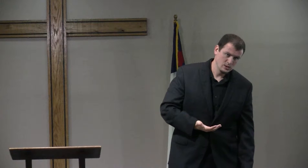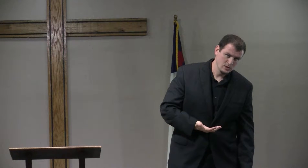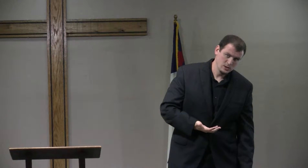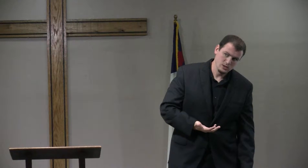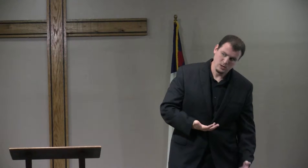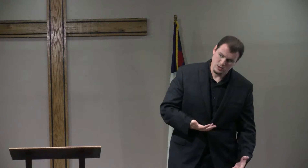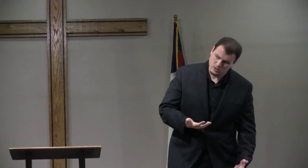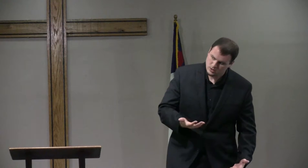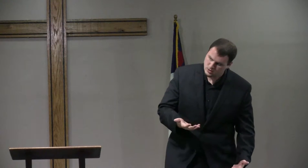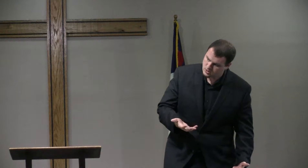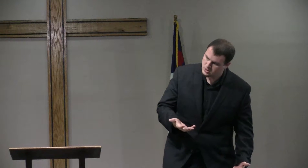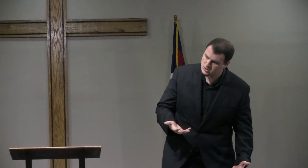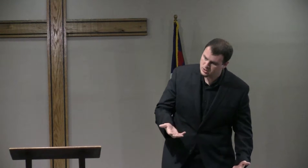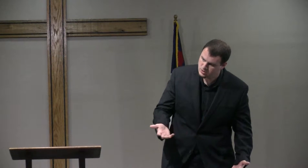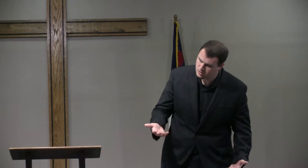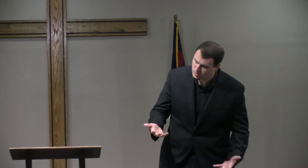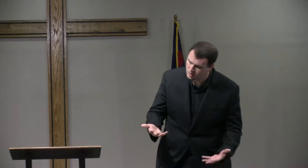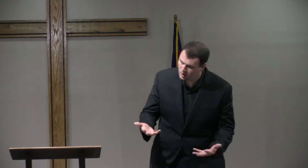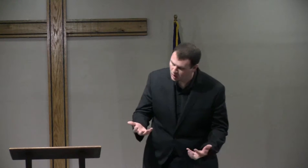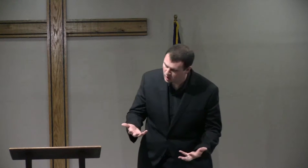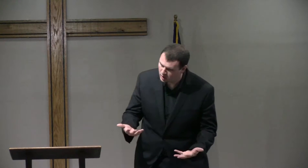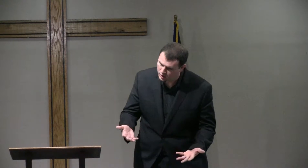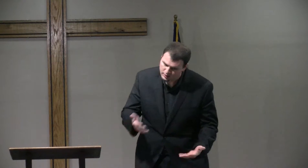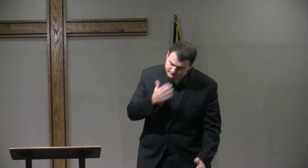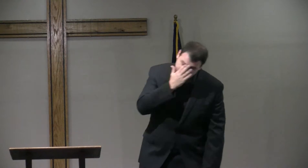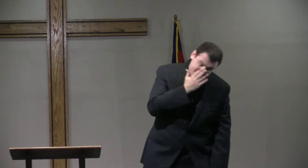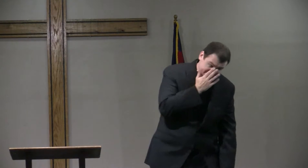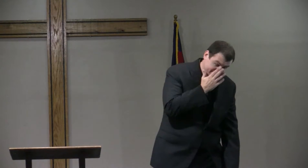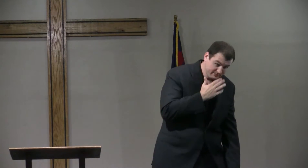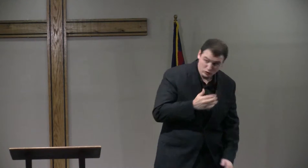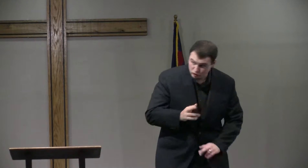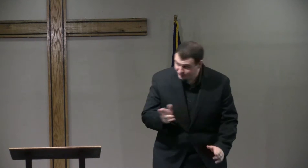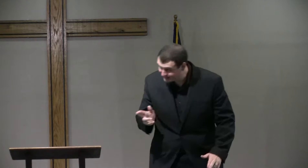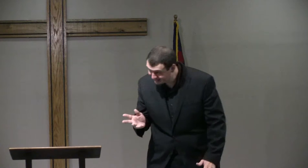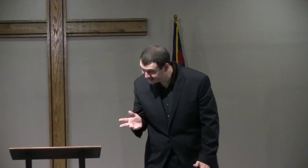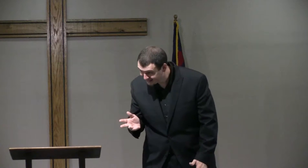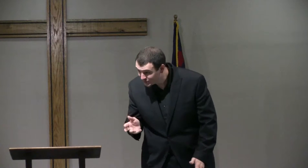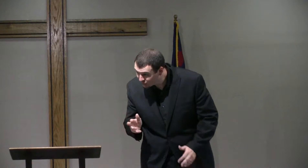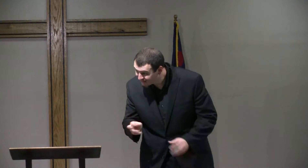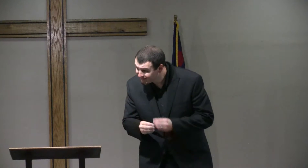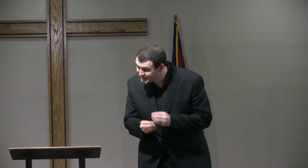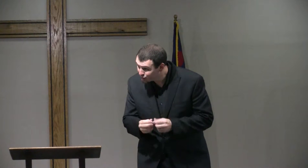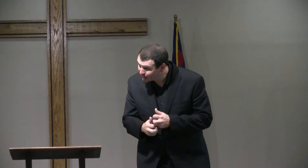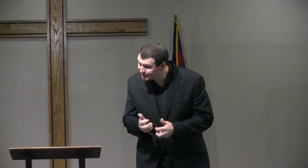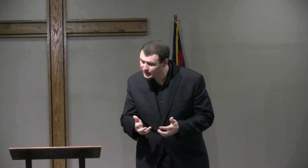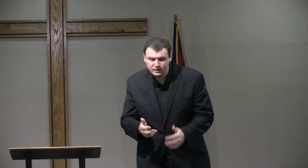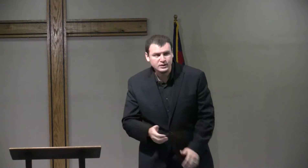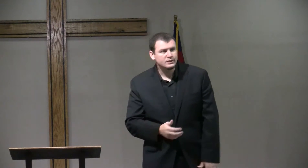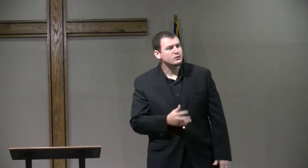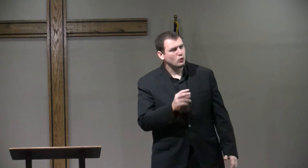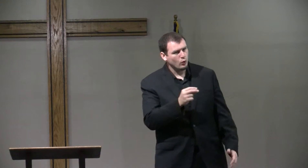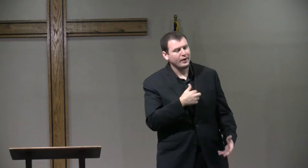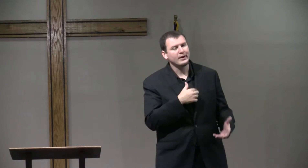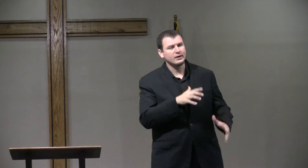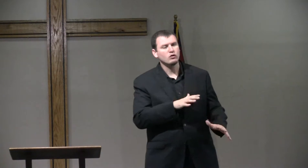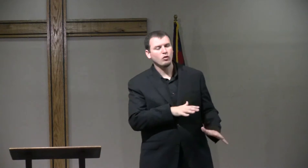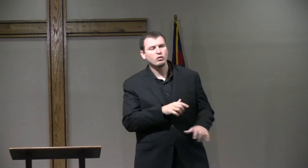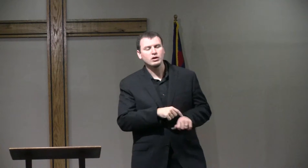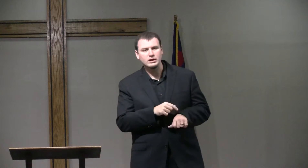later. And I'm just standing around waiting for her. Are you ready? Are you ready to fix this problem?